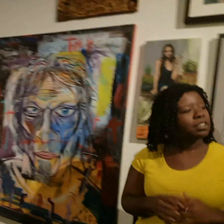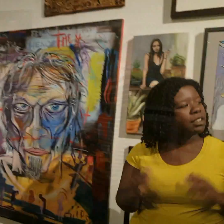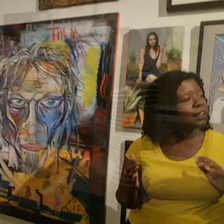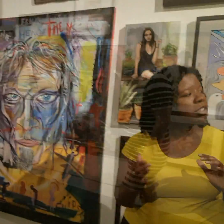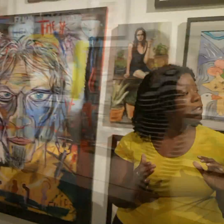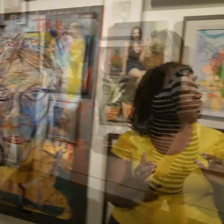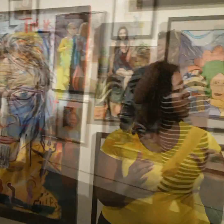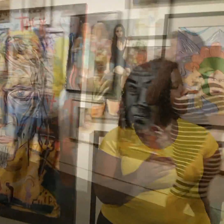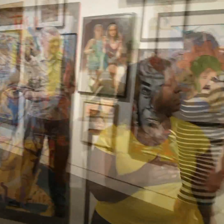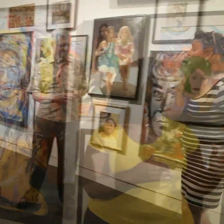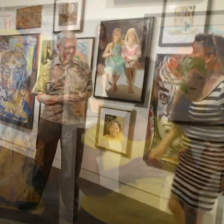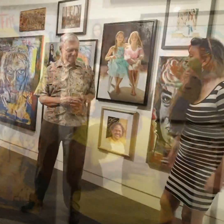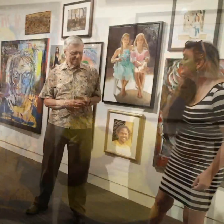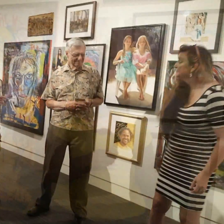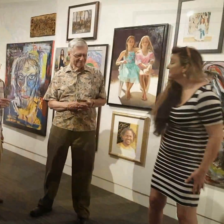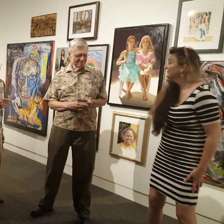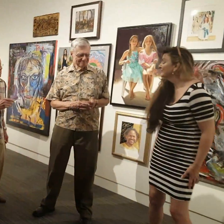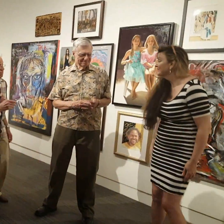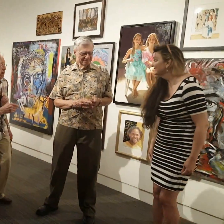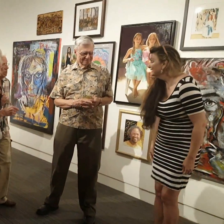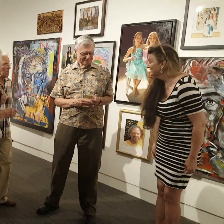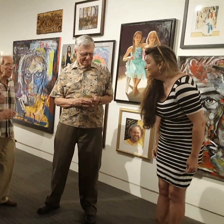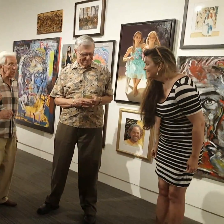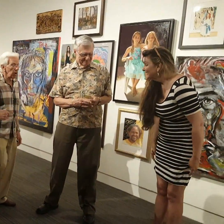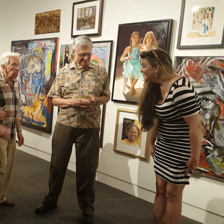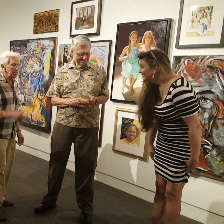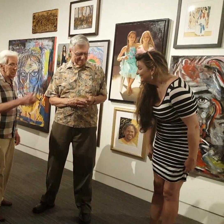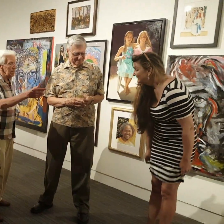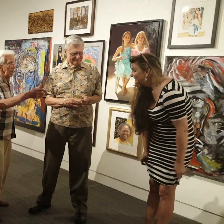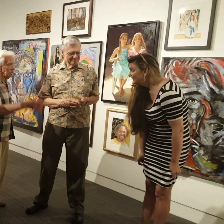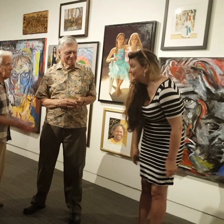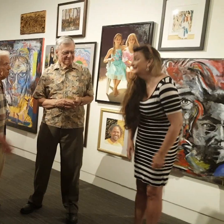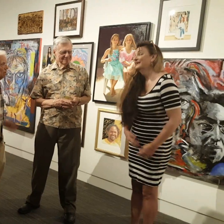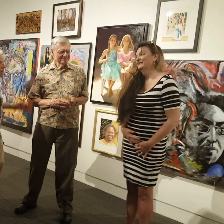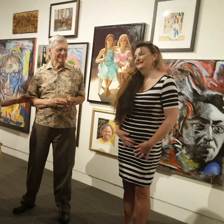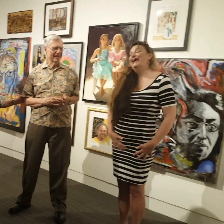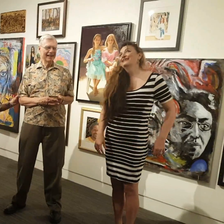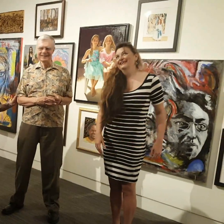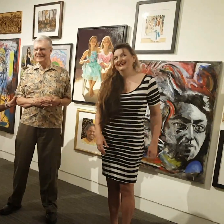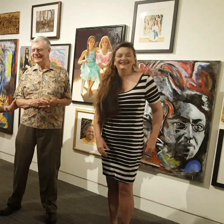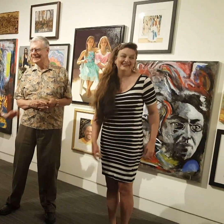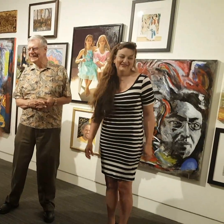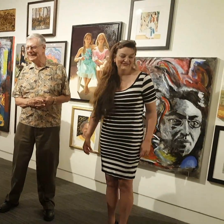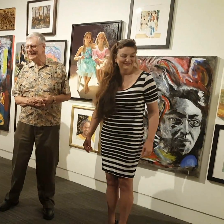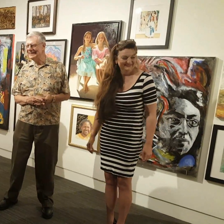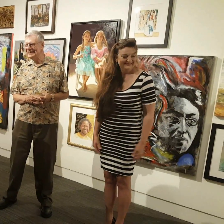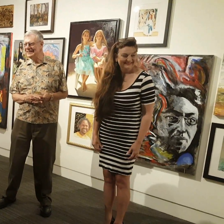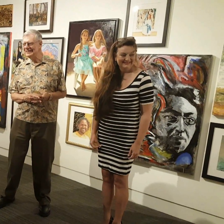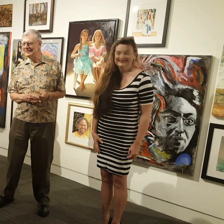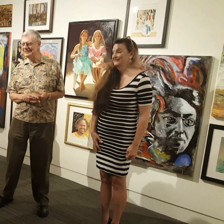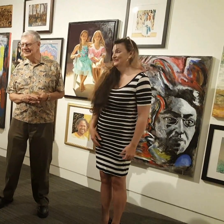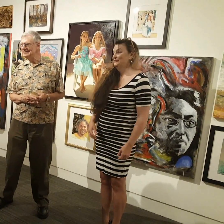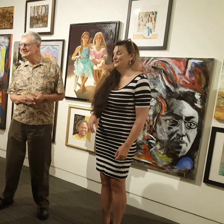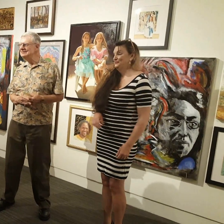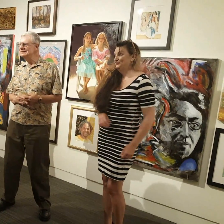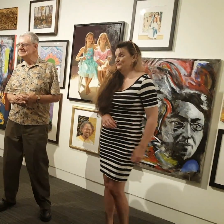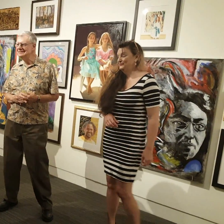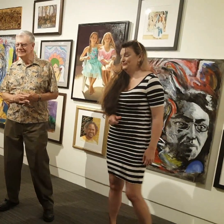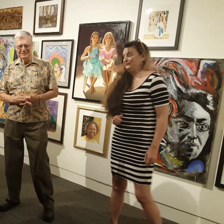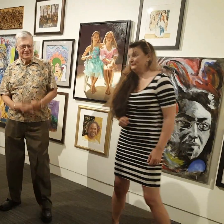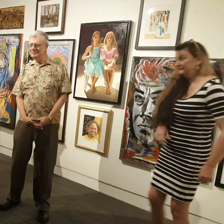Next, as long as they're right here. I said fabulous, and the art piece is nice too. Did you